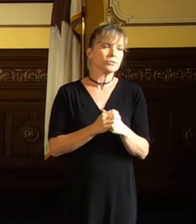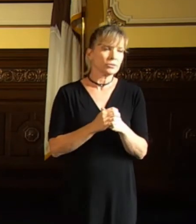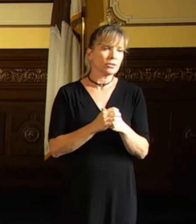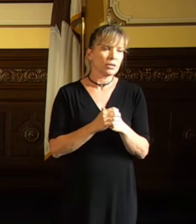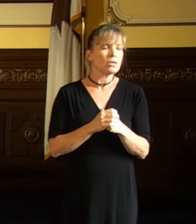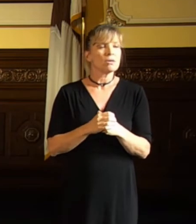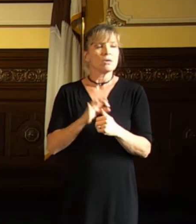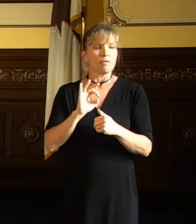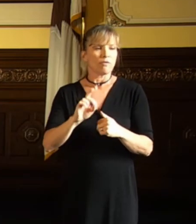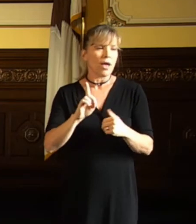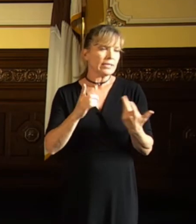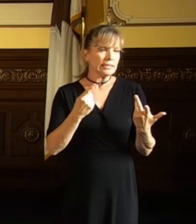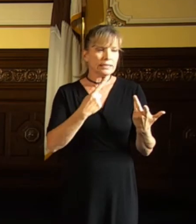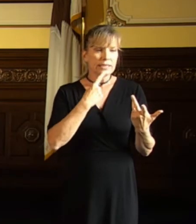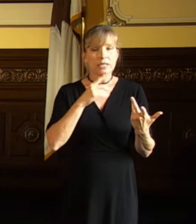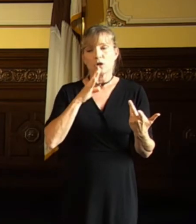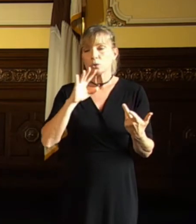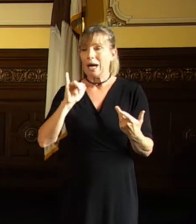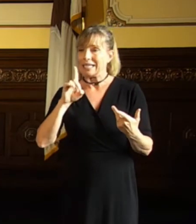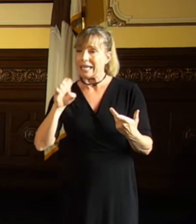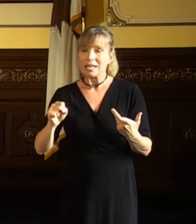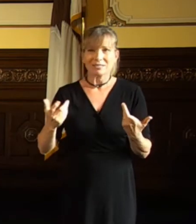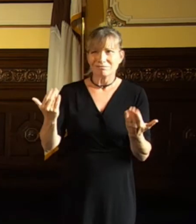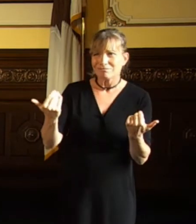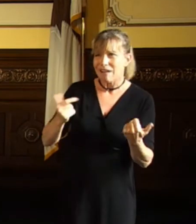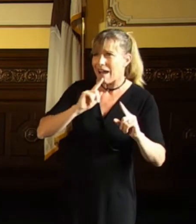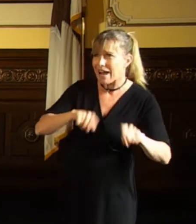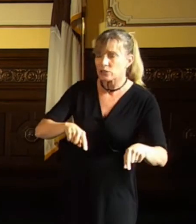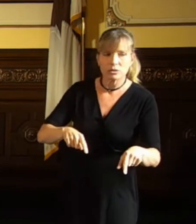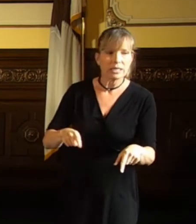of them. He said that he's talked with IDES, trying to get answers.